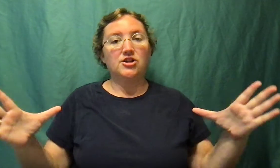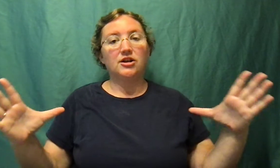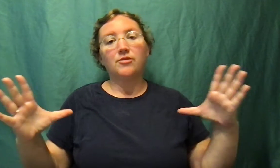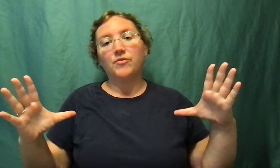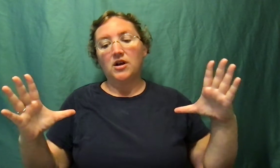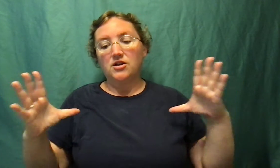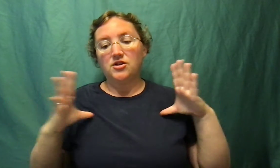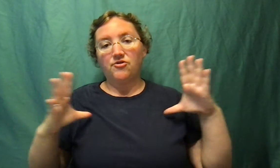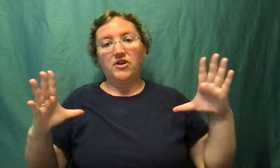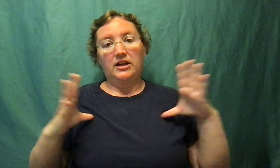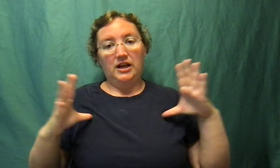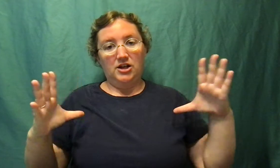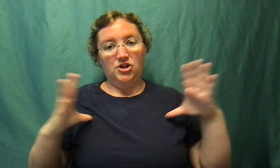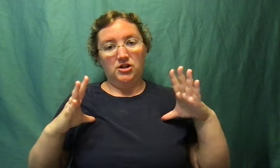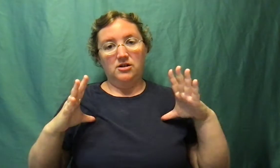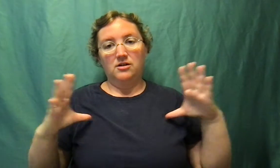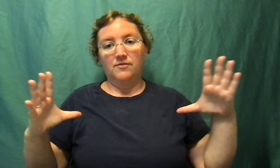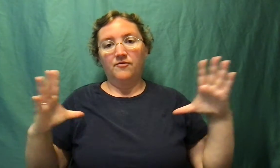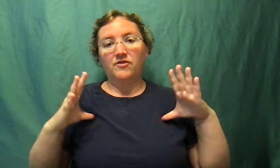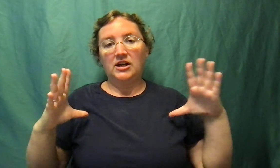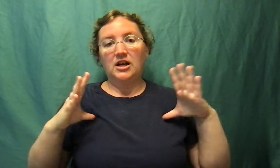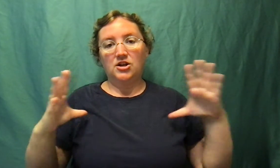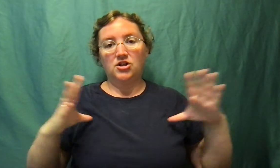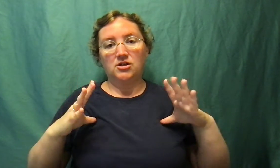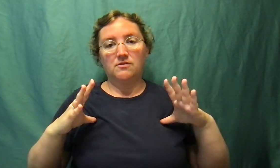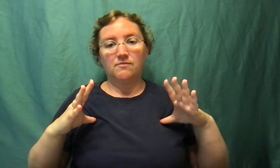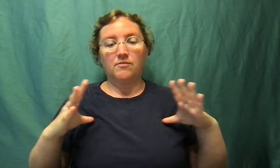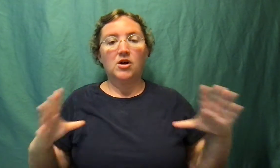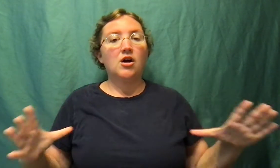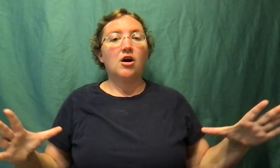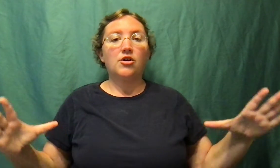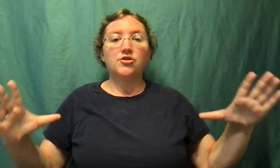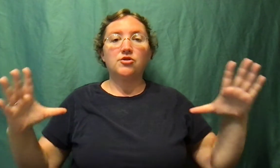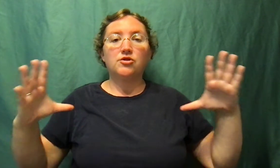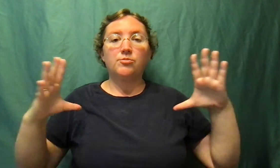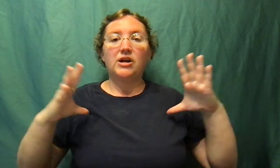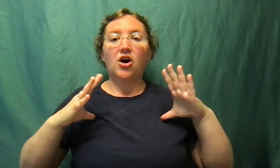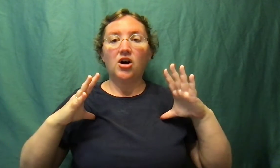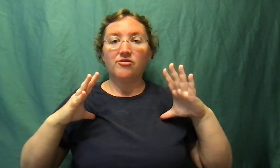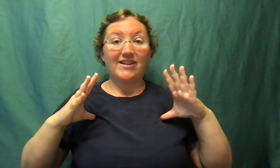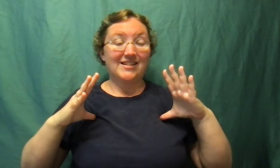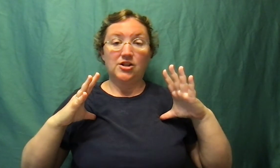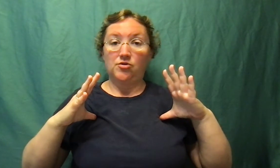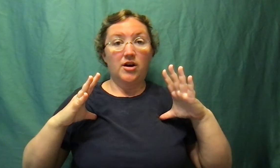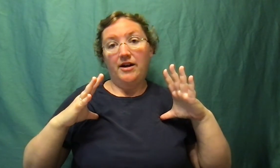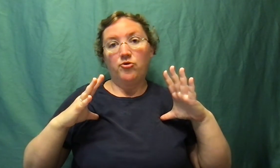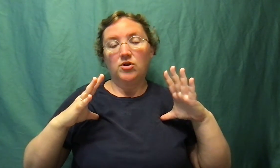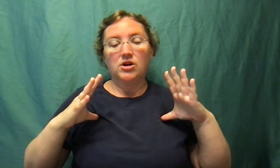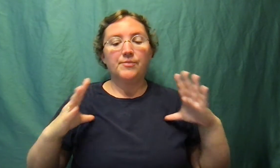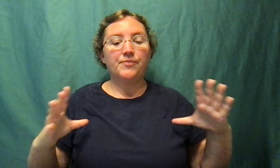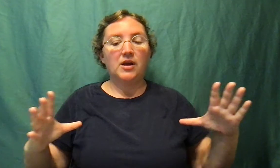chair. So vacation. Vacation. Also to be off, as in to not have work.